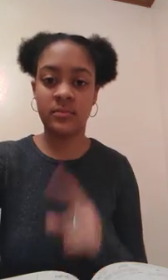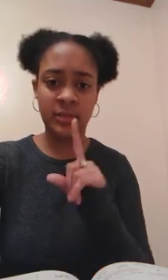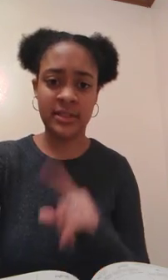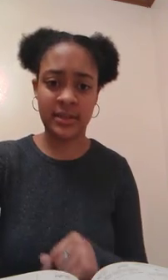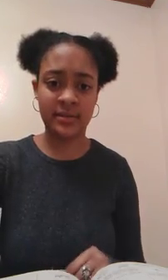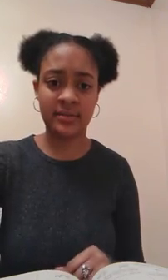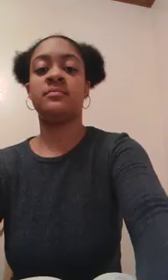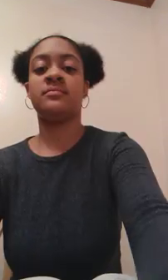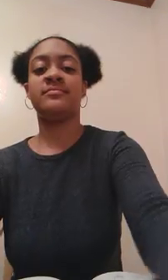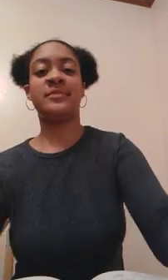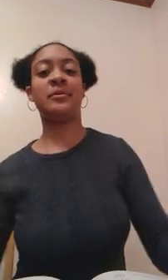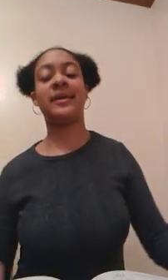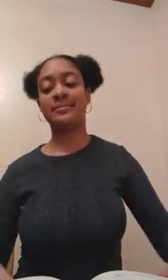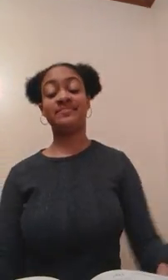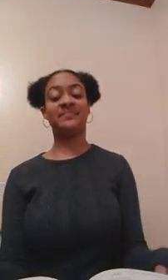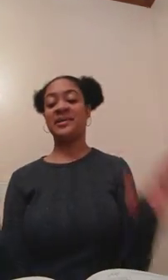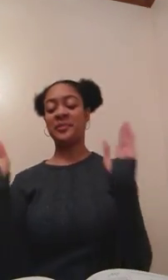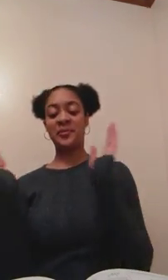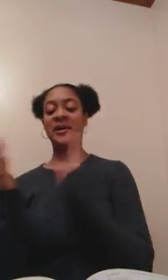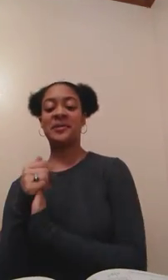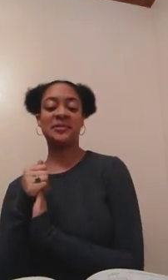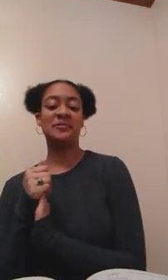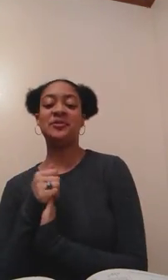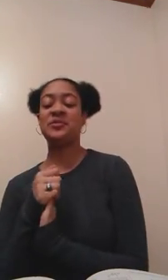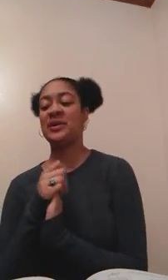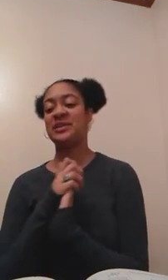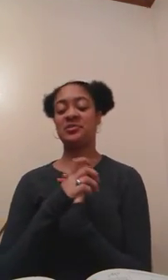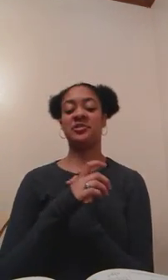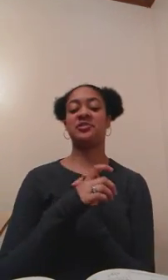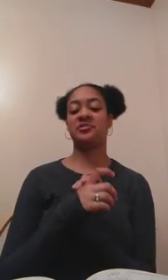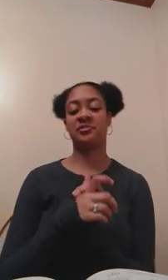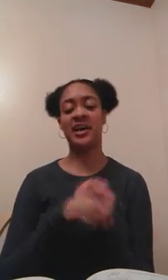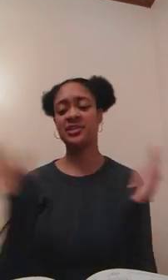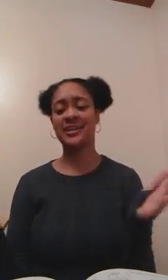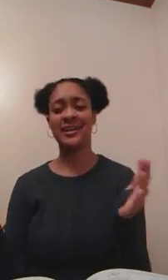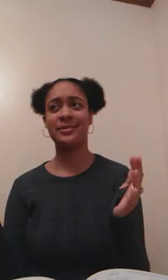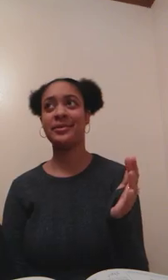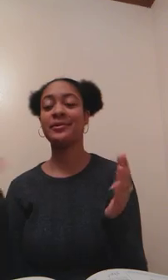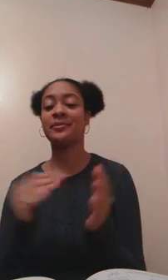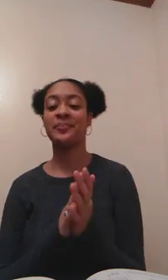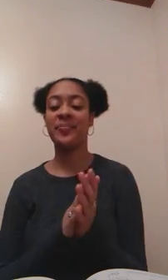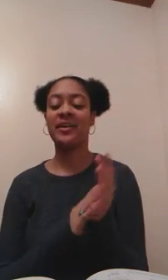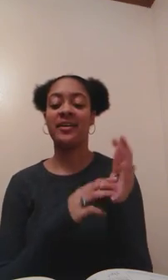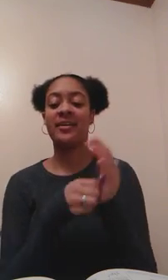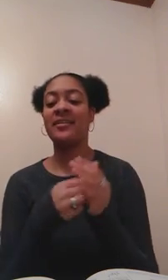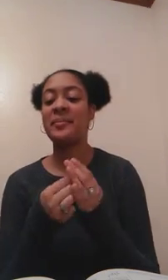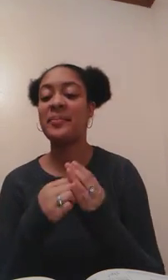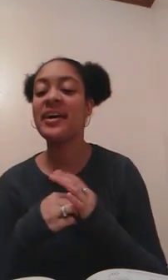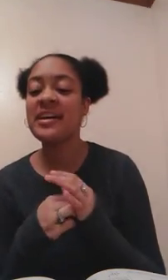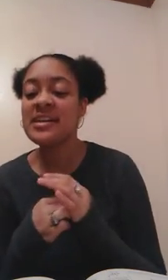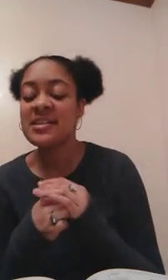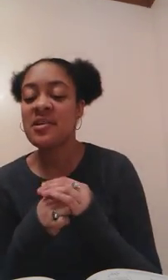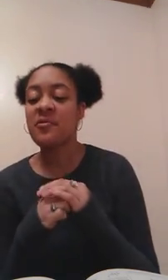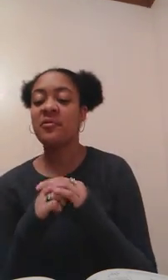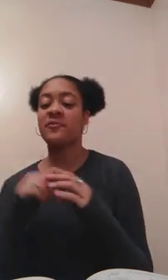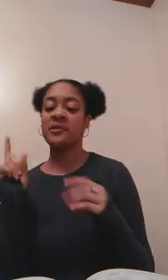One sec. Okay, I don't know why I was confused by the instructions. They're actually kind of clear. So for the first